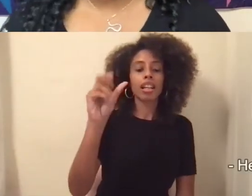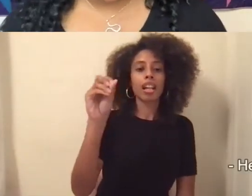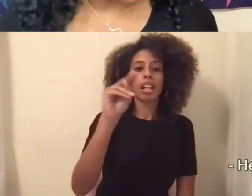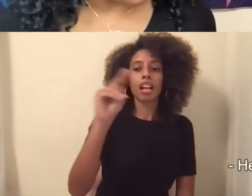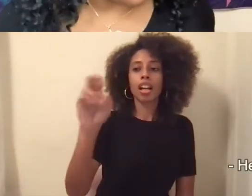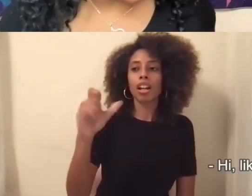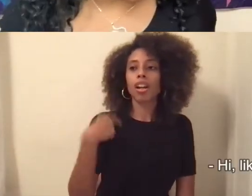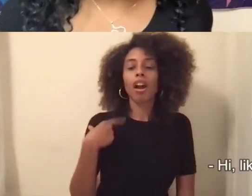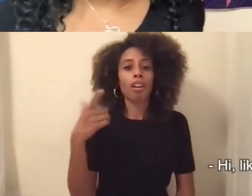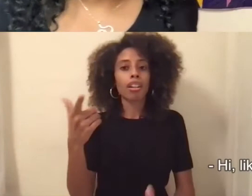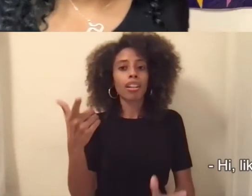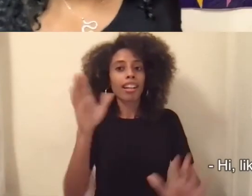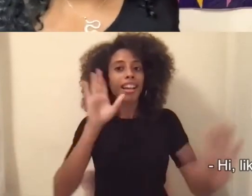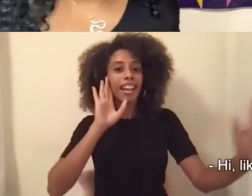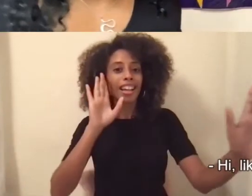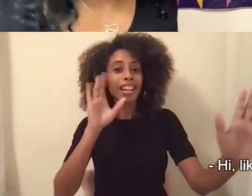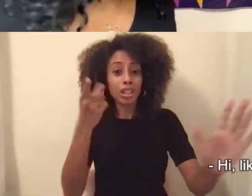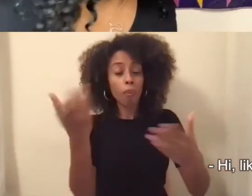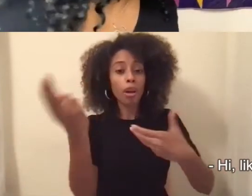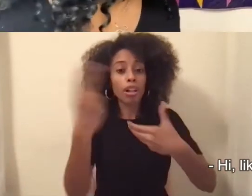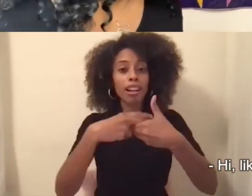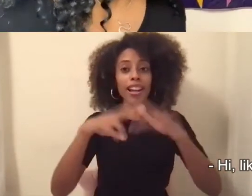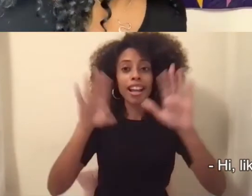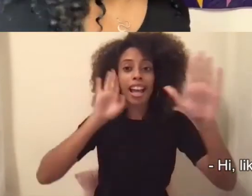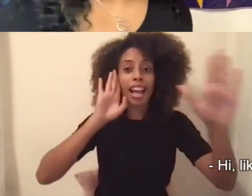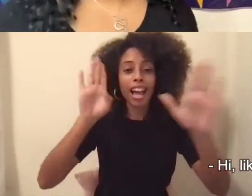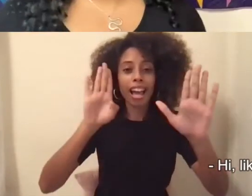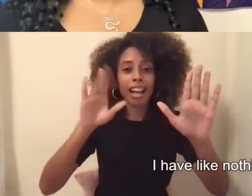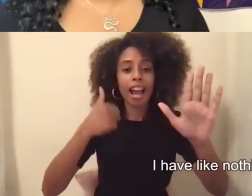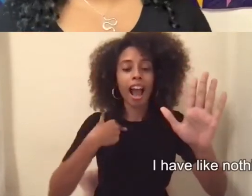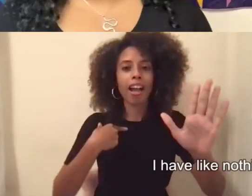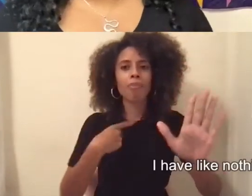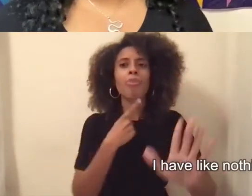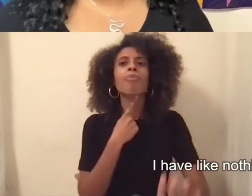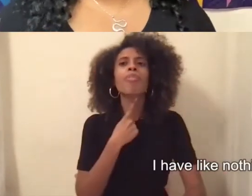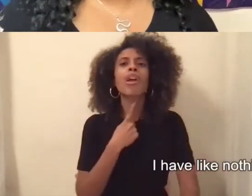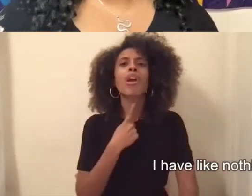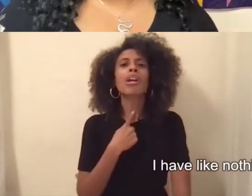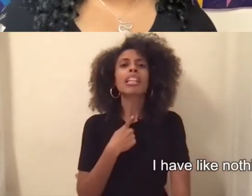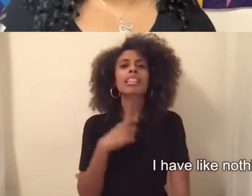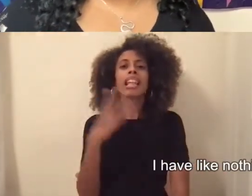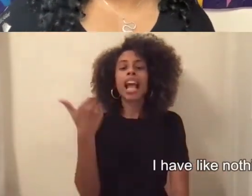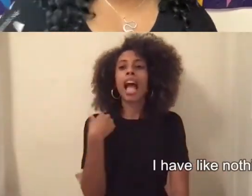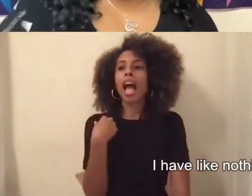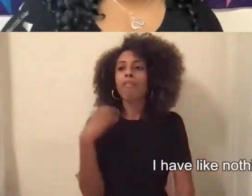Hey, Dayon. Hi. I'm like dehydrated. I have like nothing.